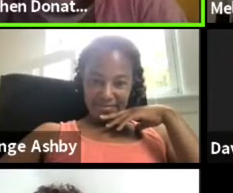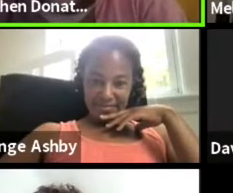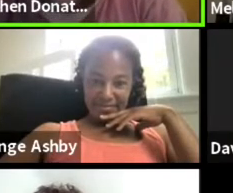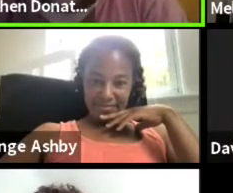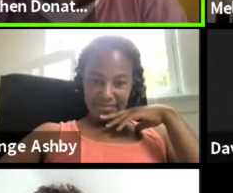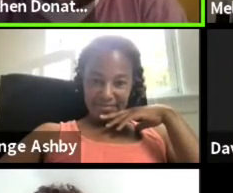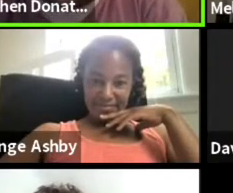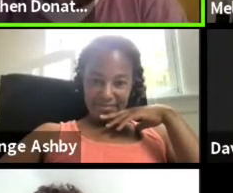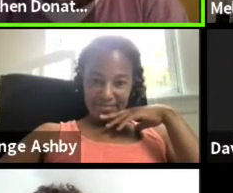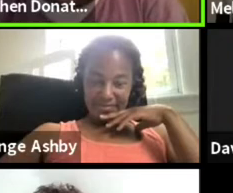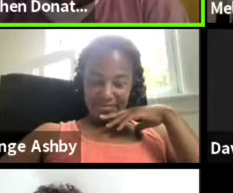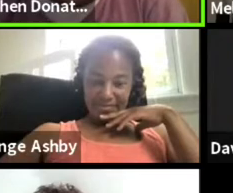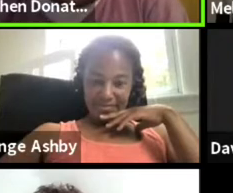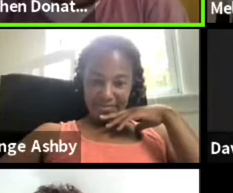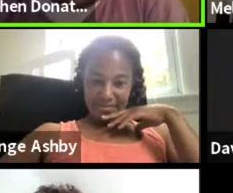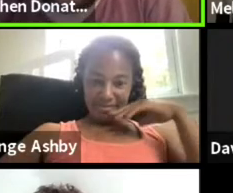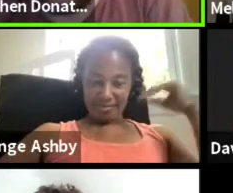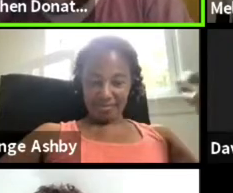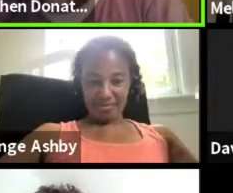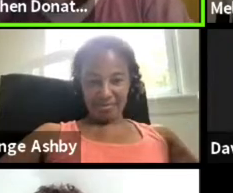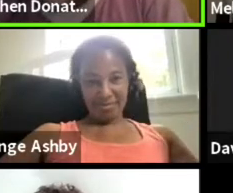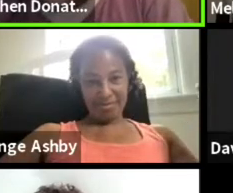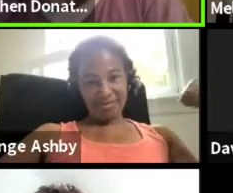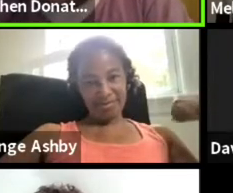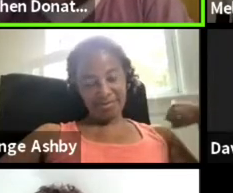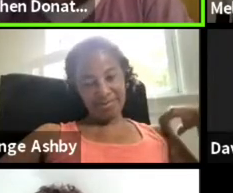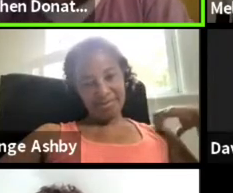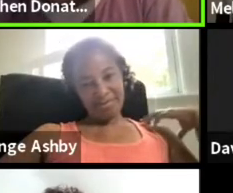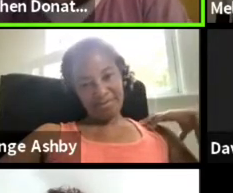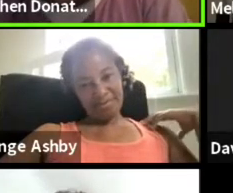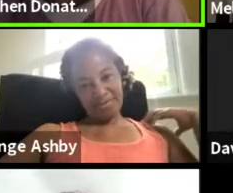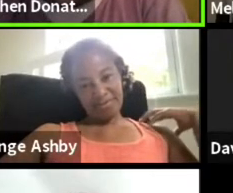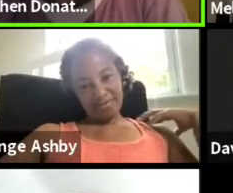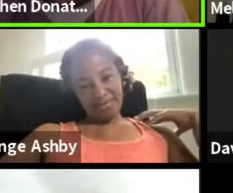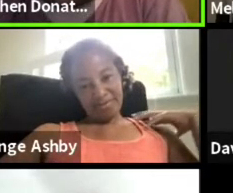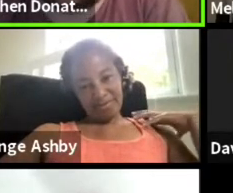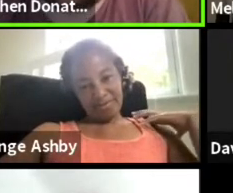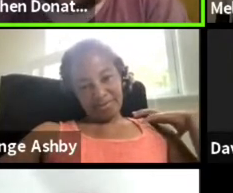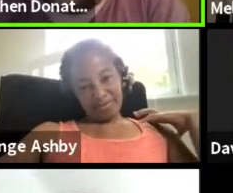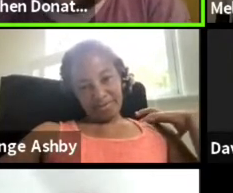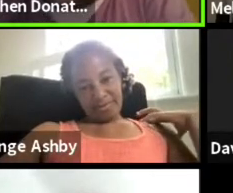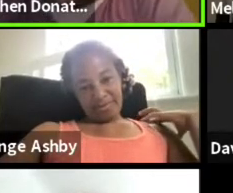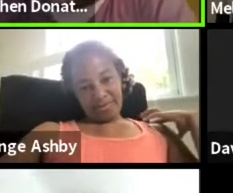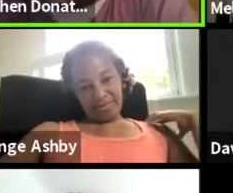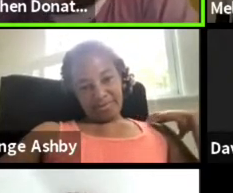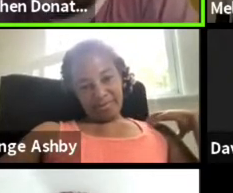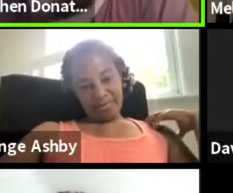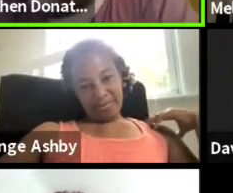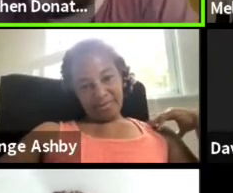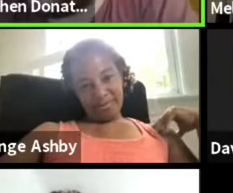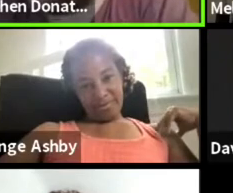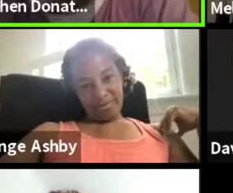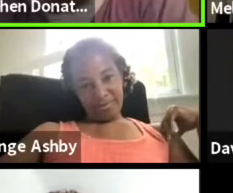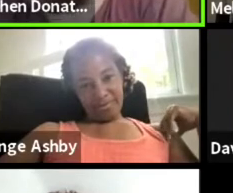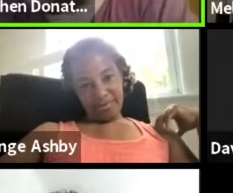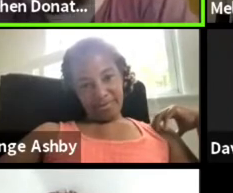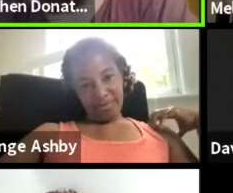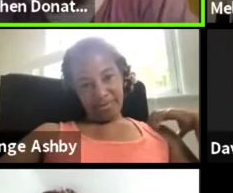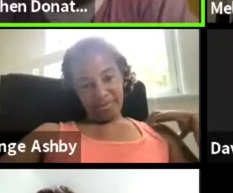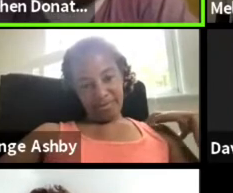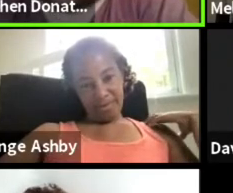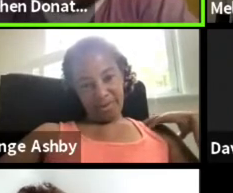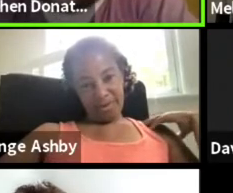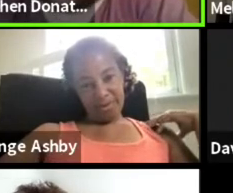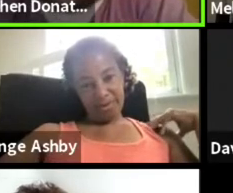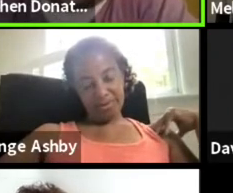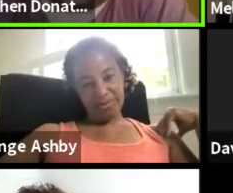been doing all summer, I've been to a number of these webinars, conferences, whatever, trying to find ways that